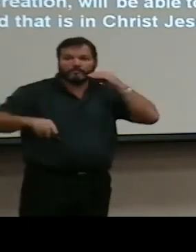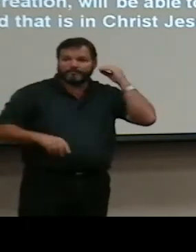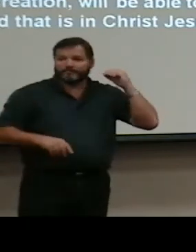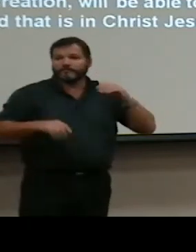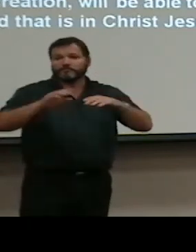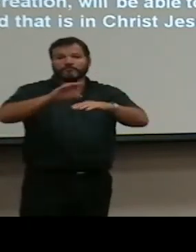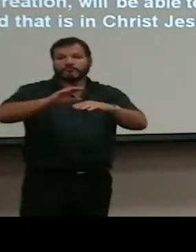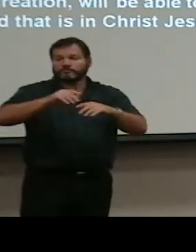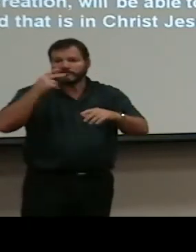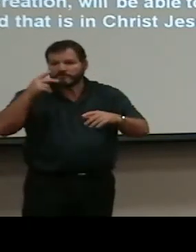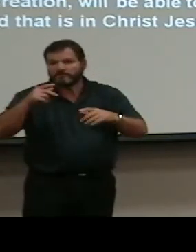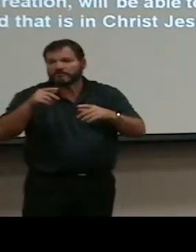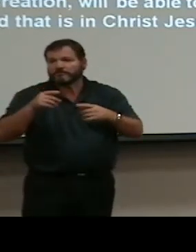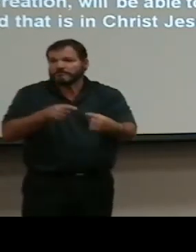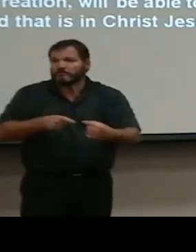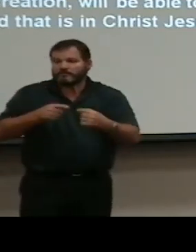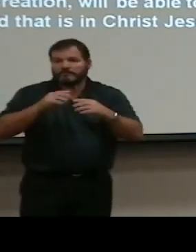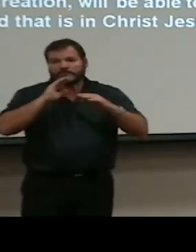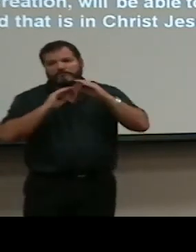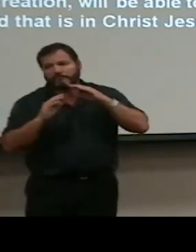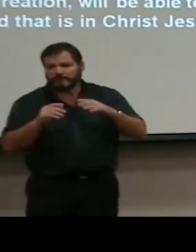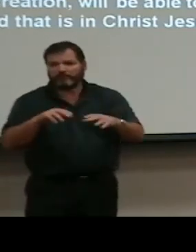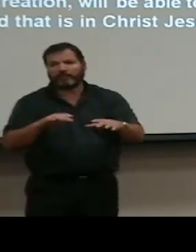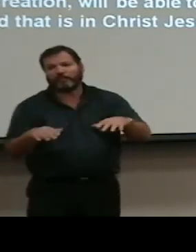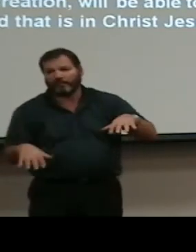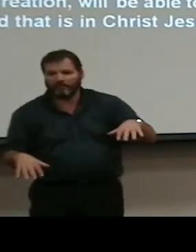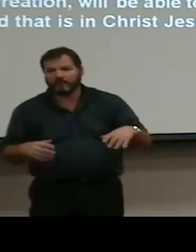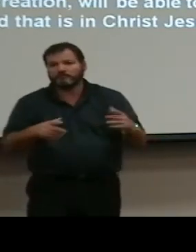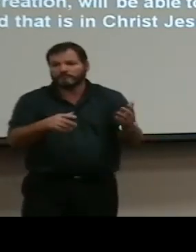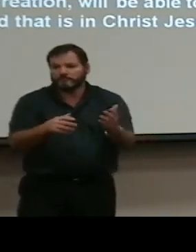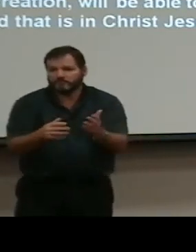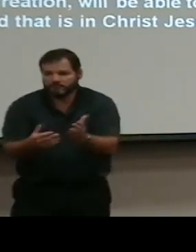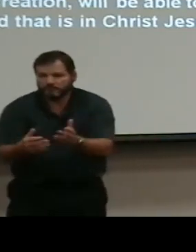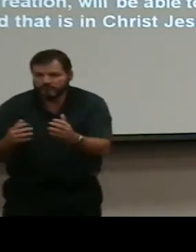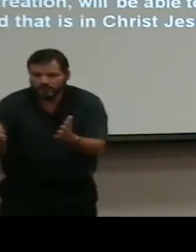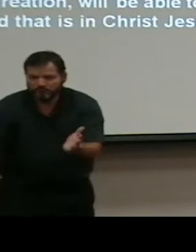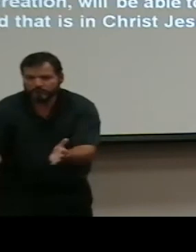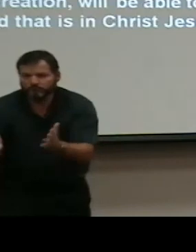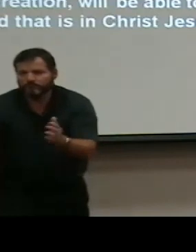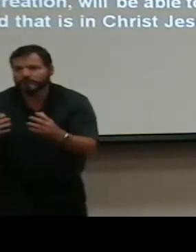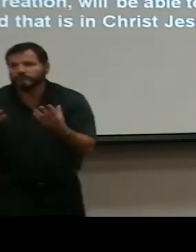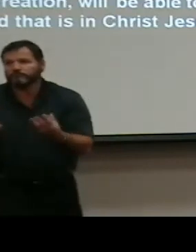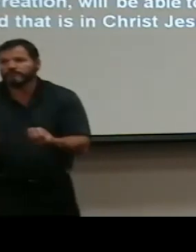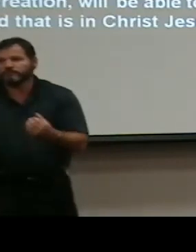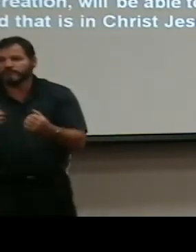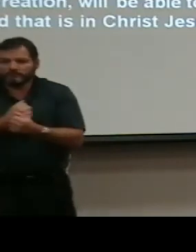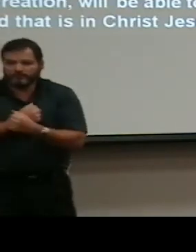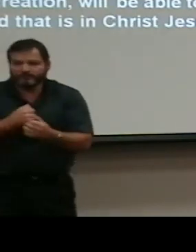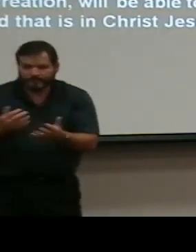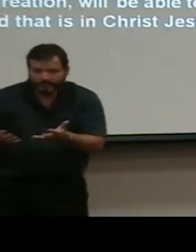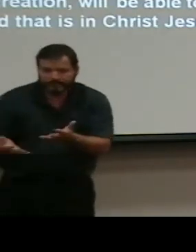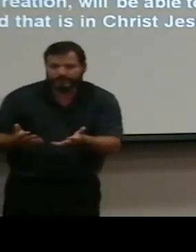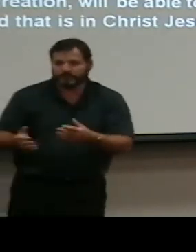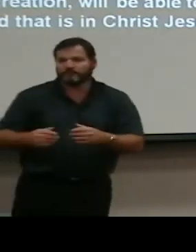When you go home and you see struggling, frustration, work with him, love him,